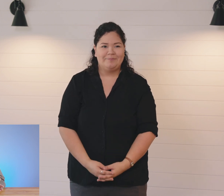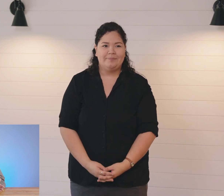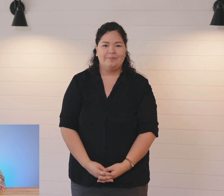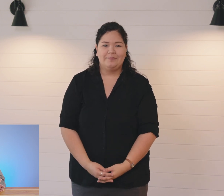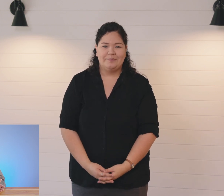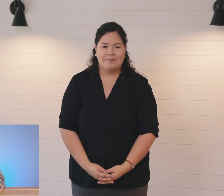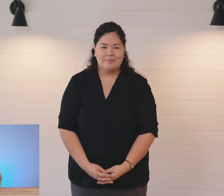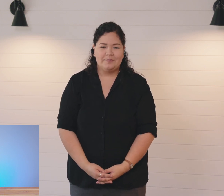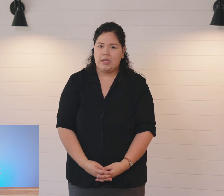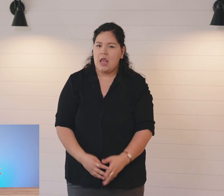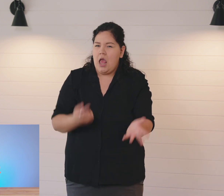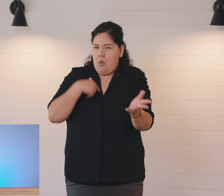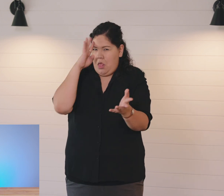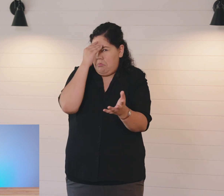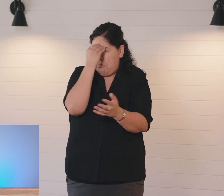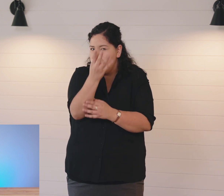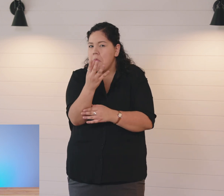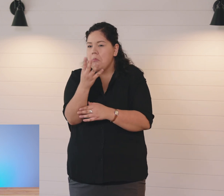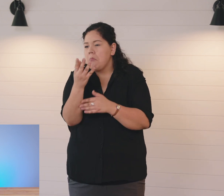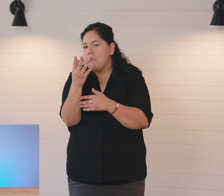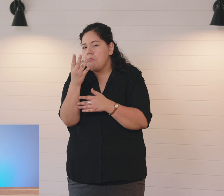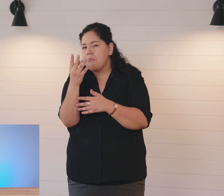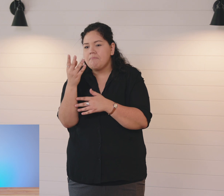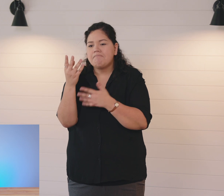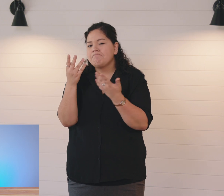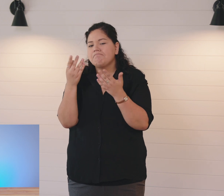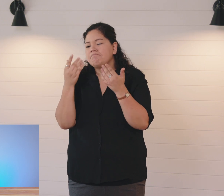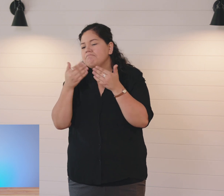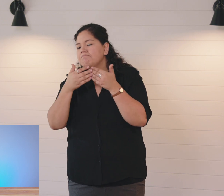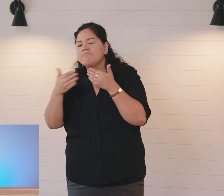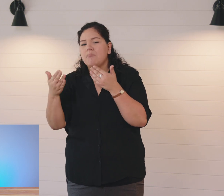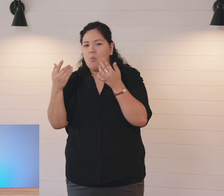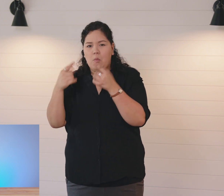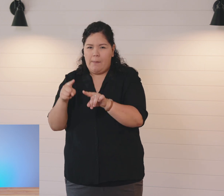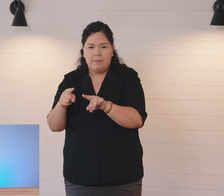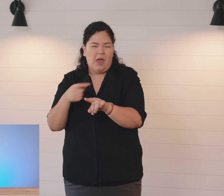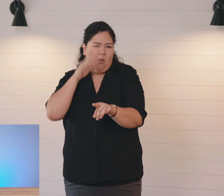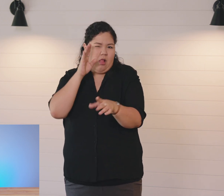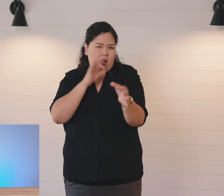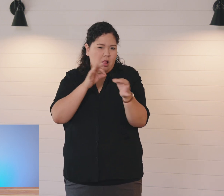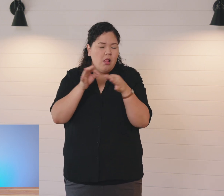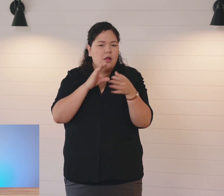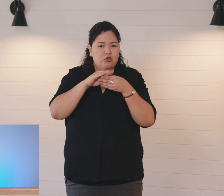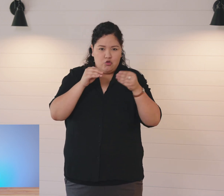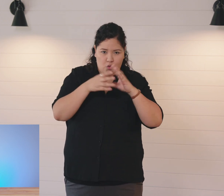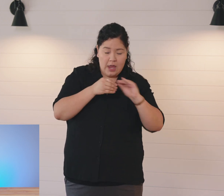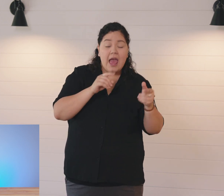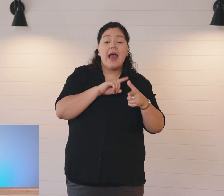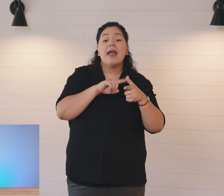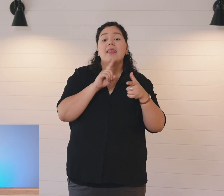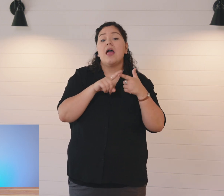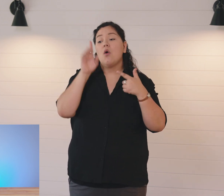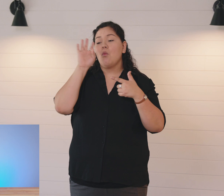I want to give you an outline of what we're going to do in the next few minutes. I just want to tell you the story, and then I want to